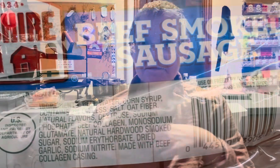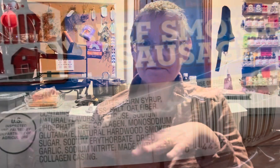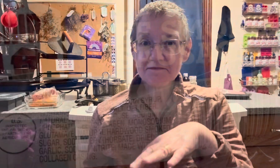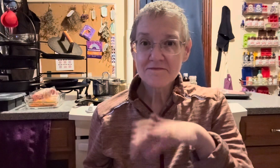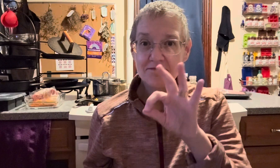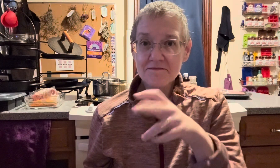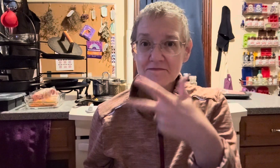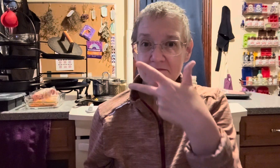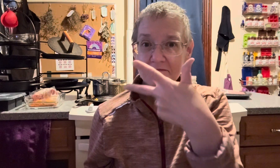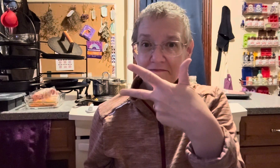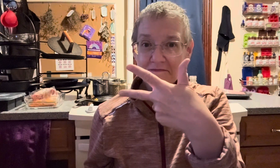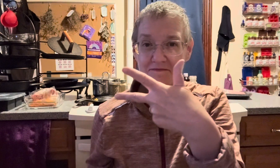I found 3.